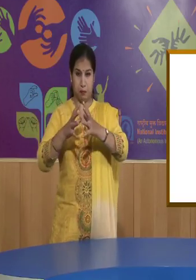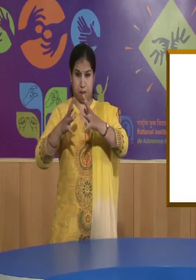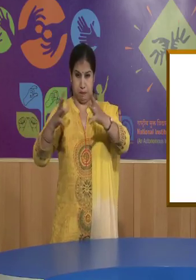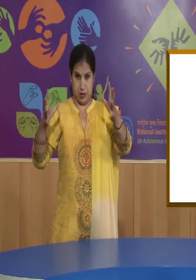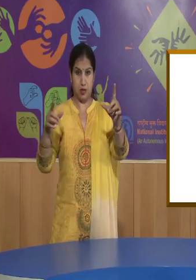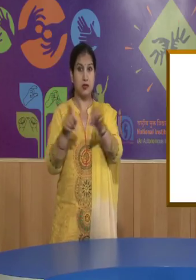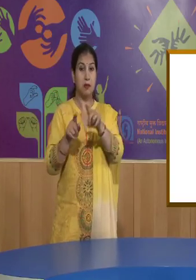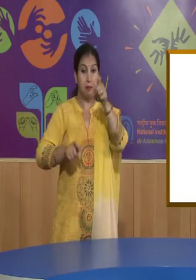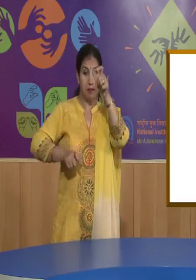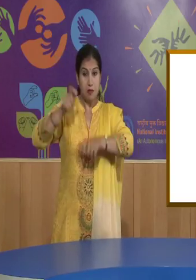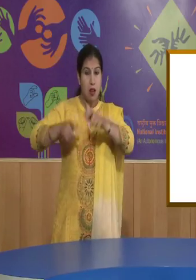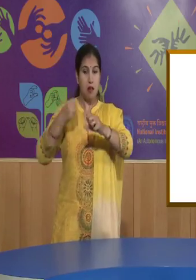workers?